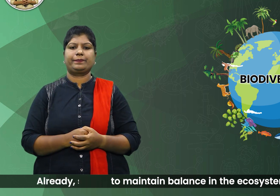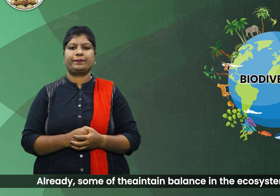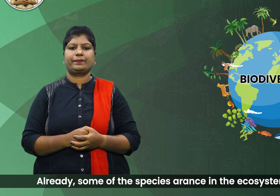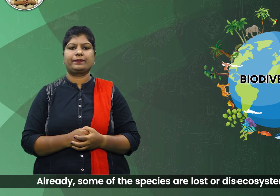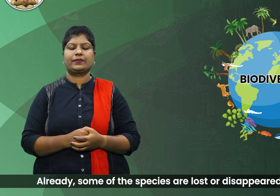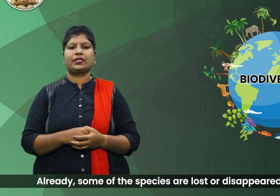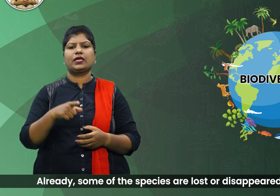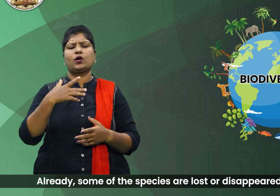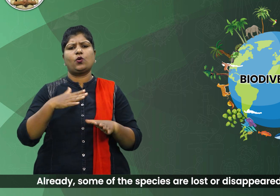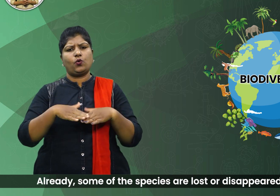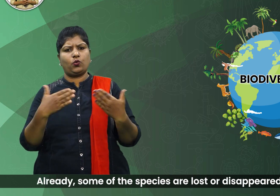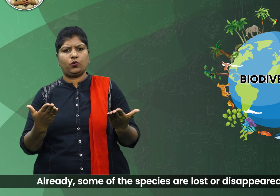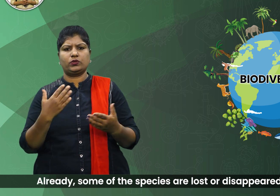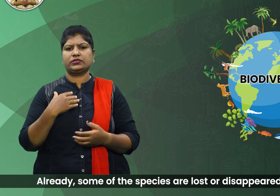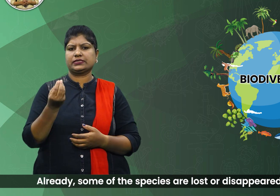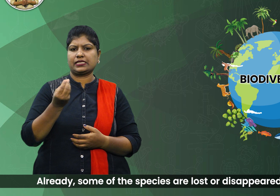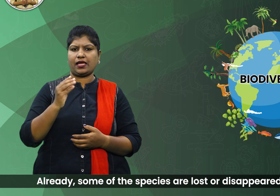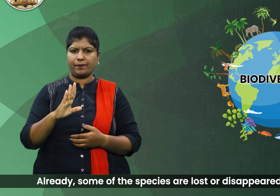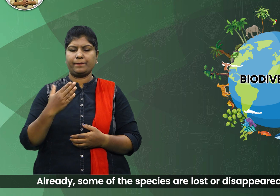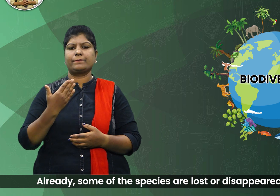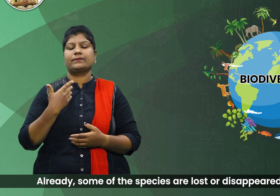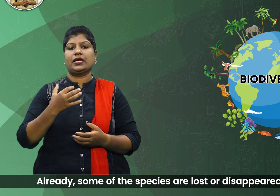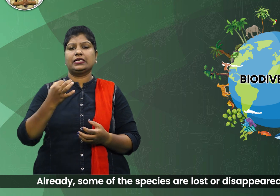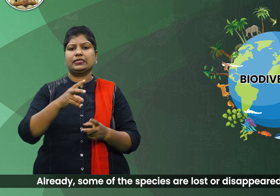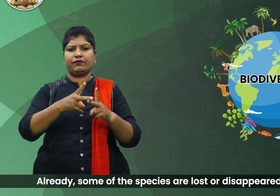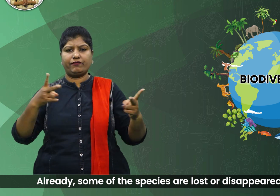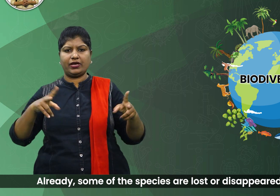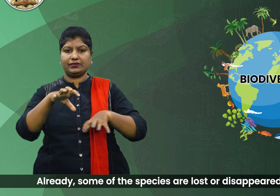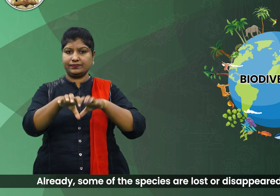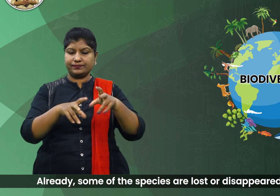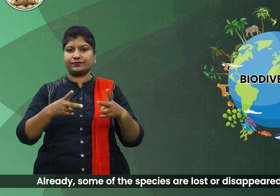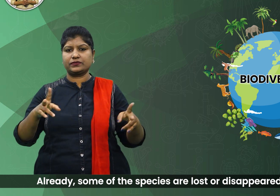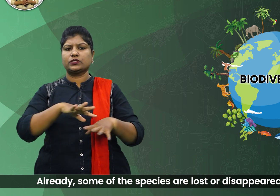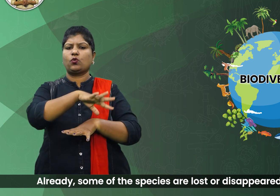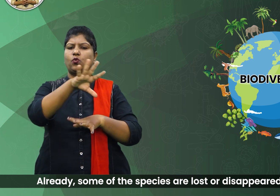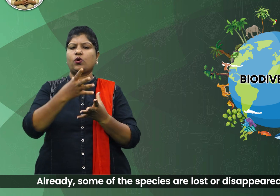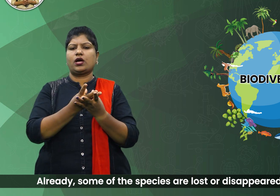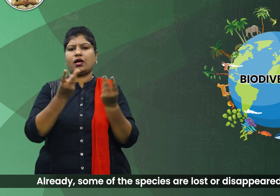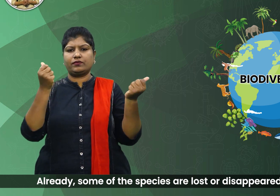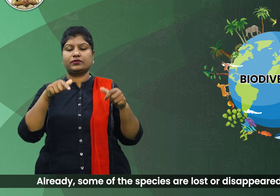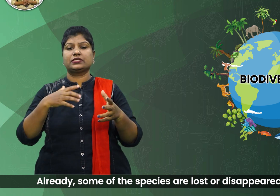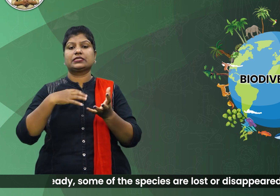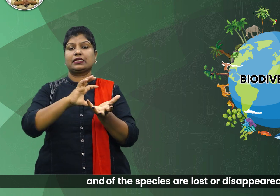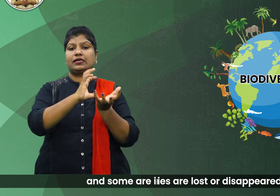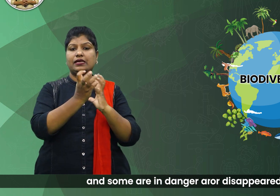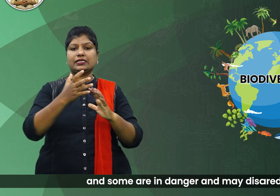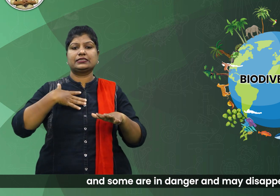Already some of the species are lost or disappeared from earth surface